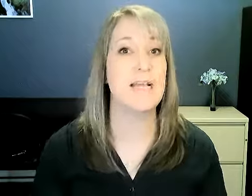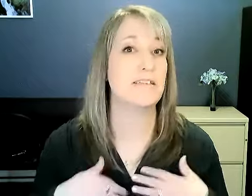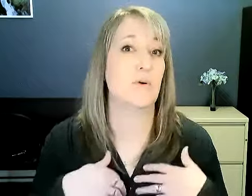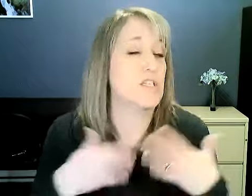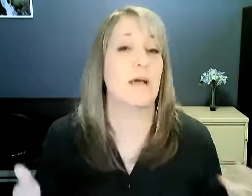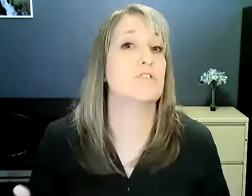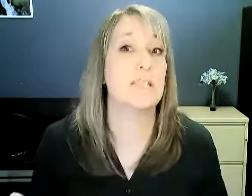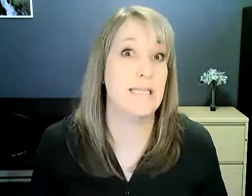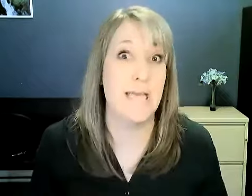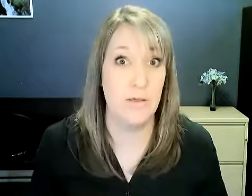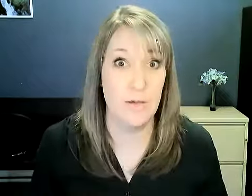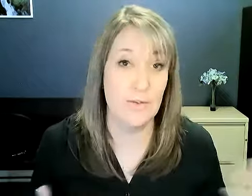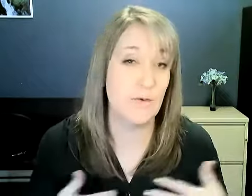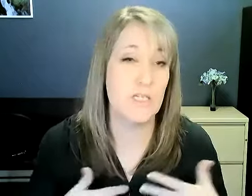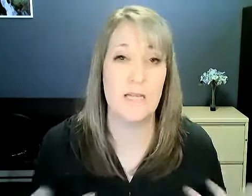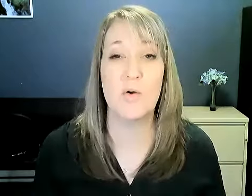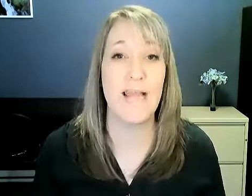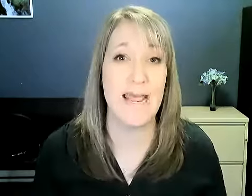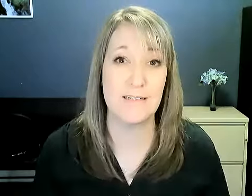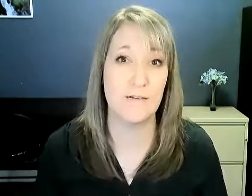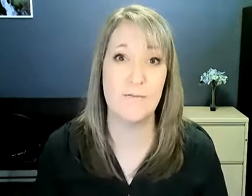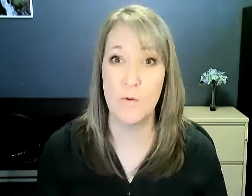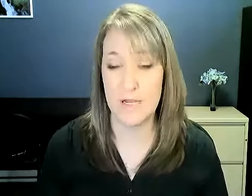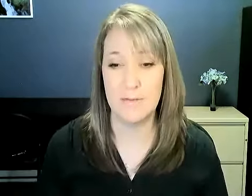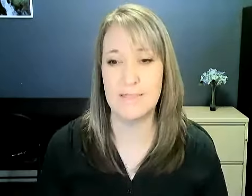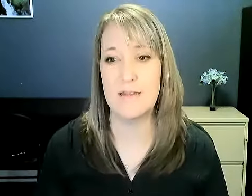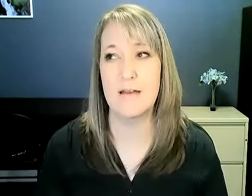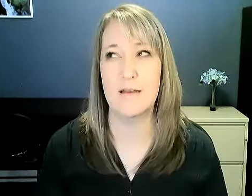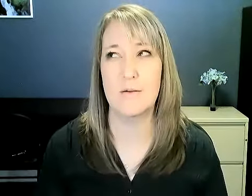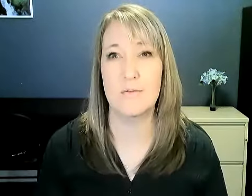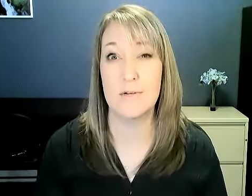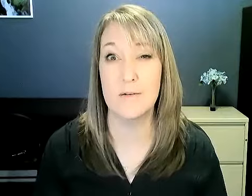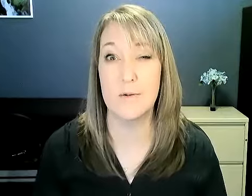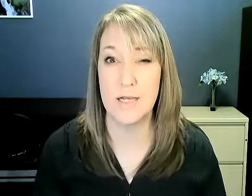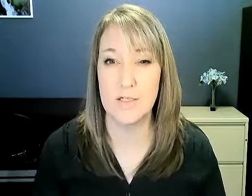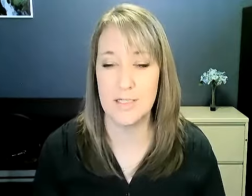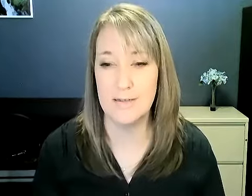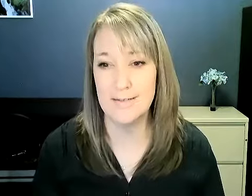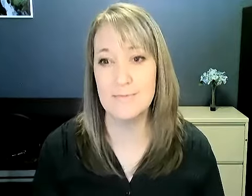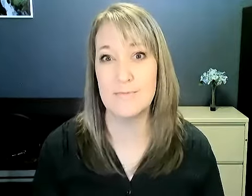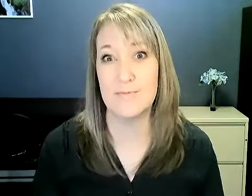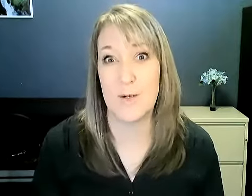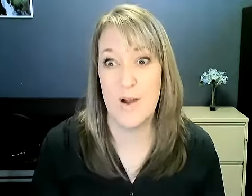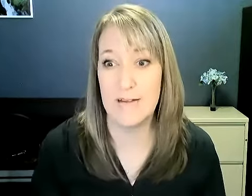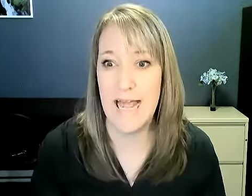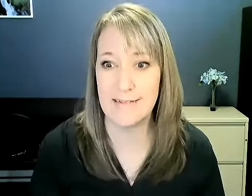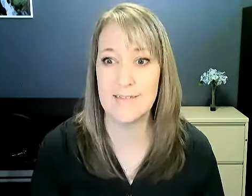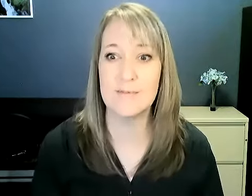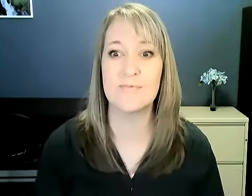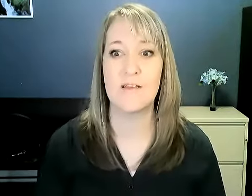It's a question I'm just going to tell you. It's a question I'm going to answer for you. It's not a real question requiring an answer.